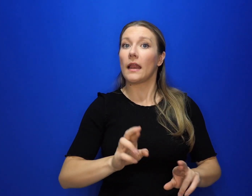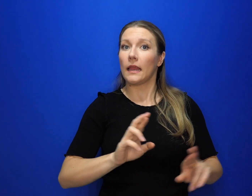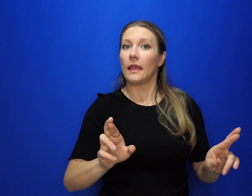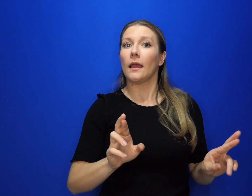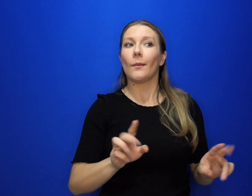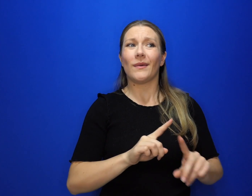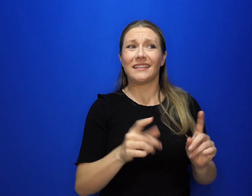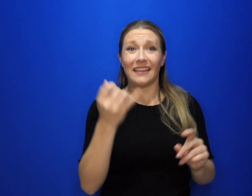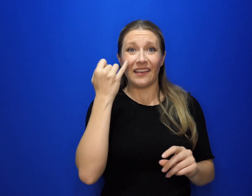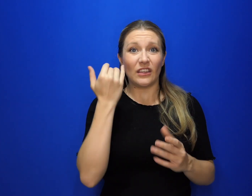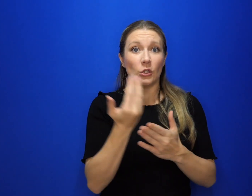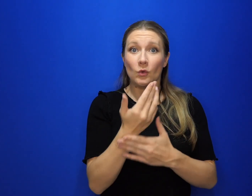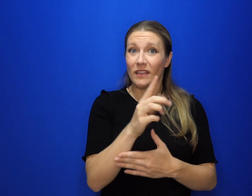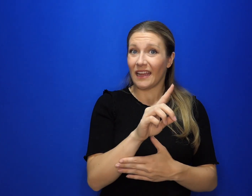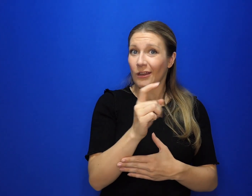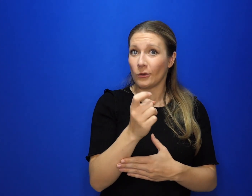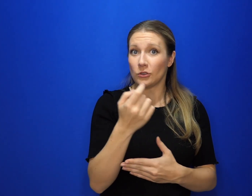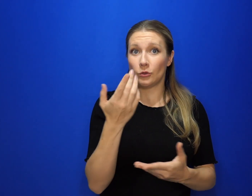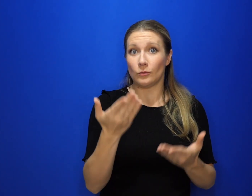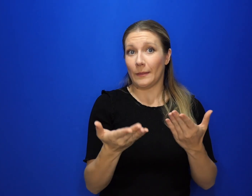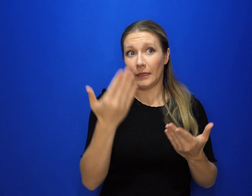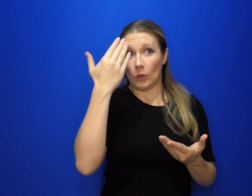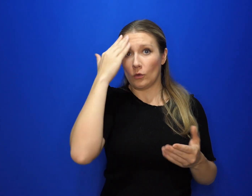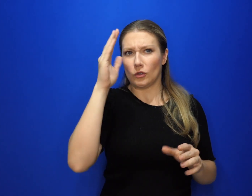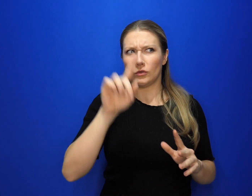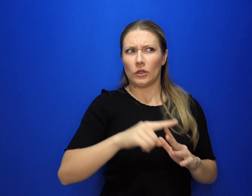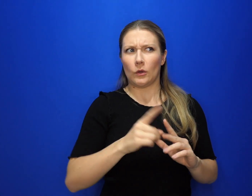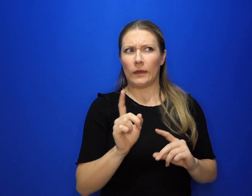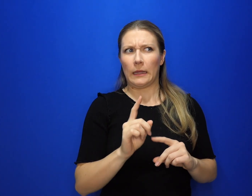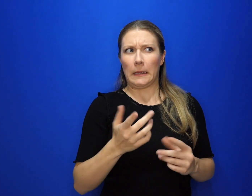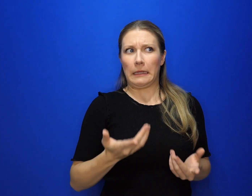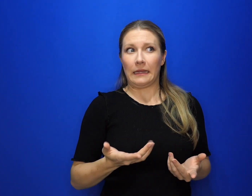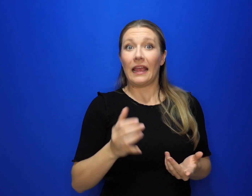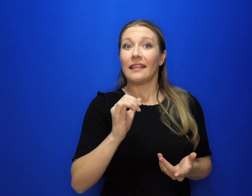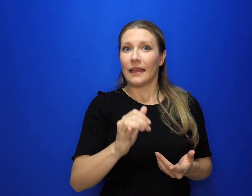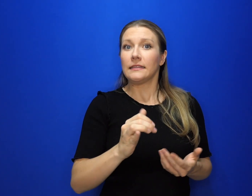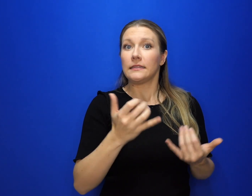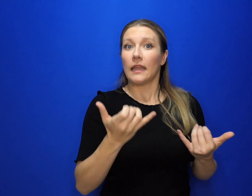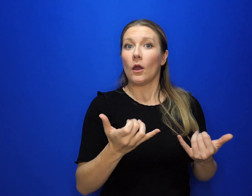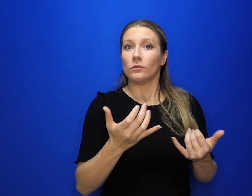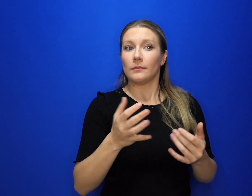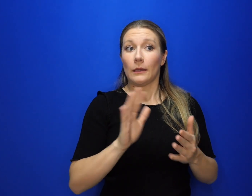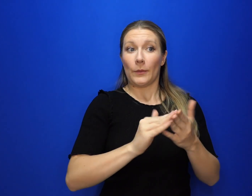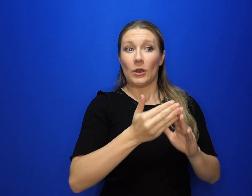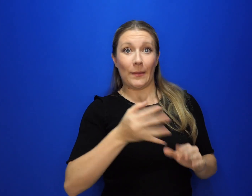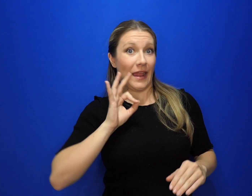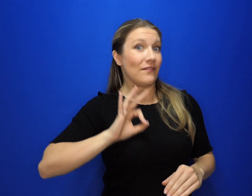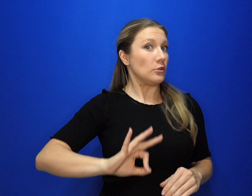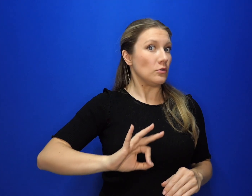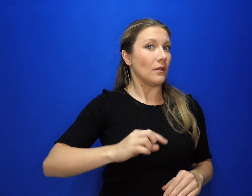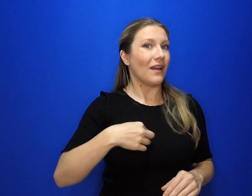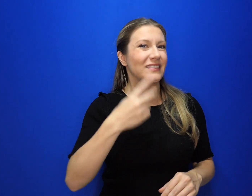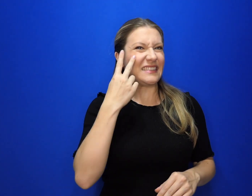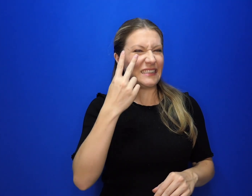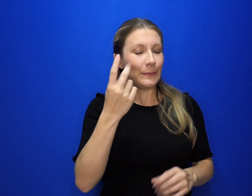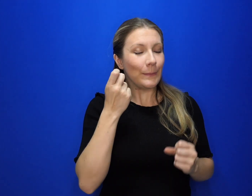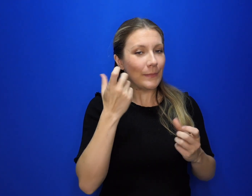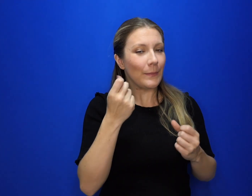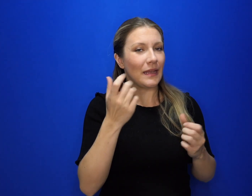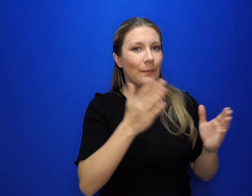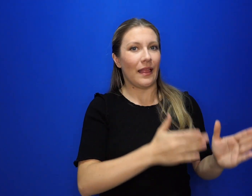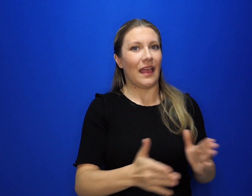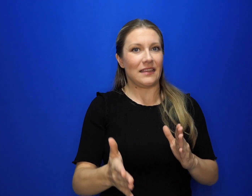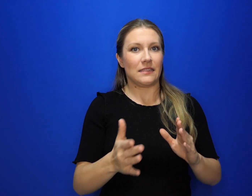already. And again, newly diagnosed, you may not know where to start. Right. And that's where the community is very beneficial. And I've seen many,